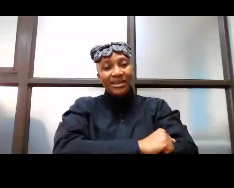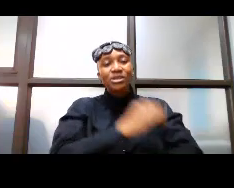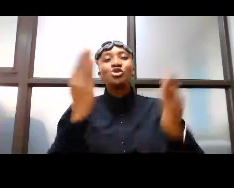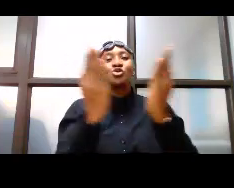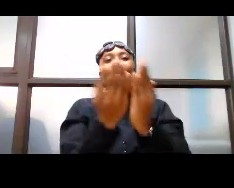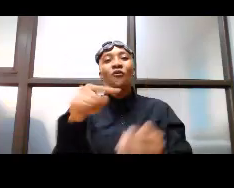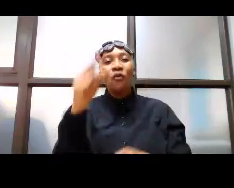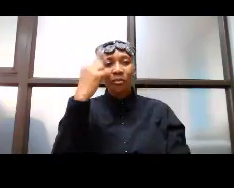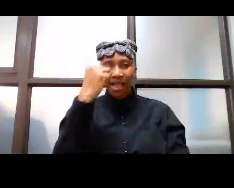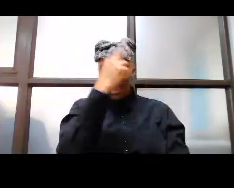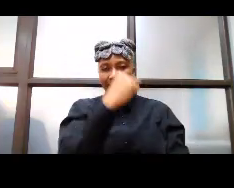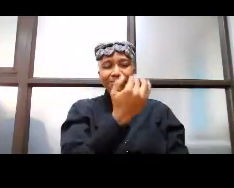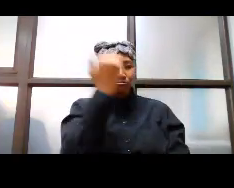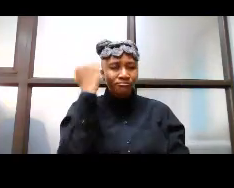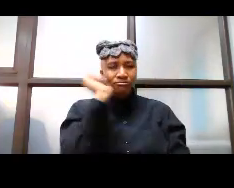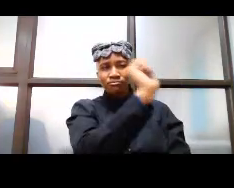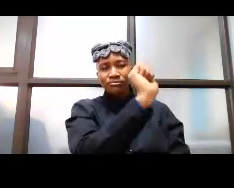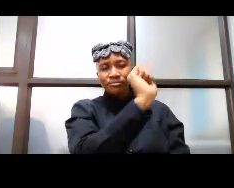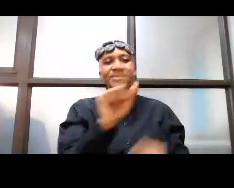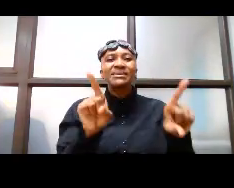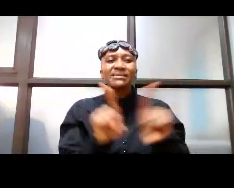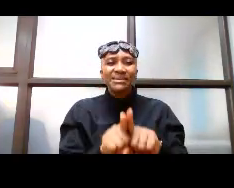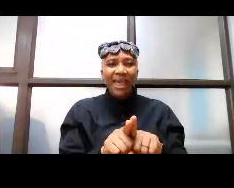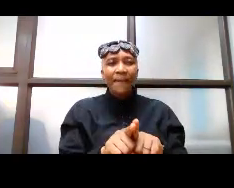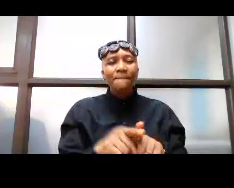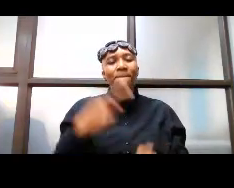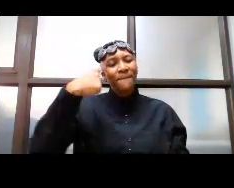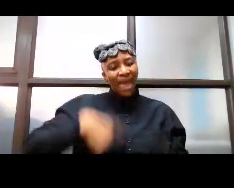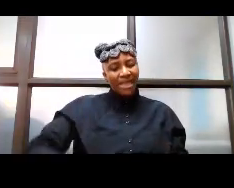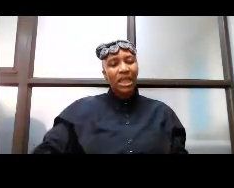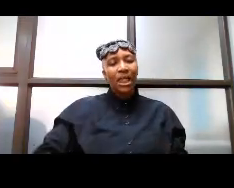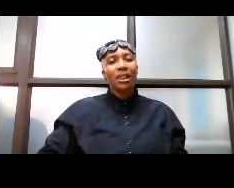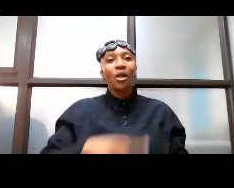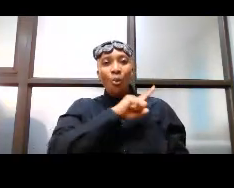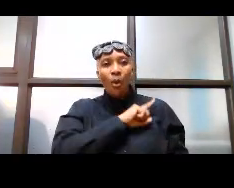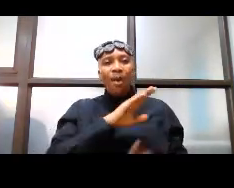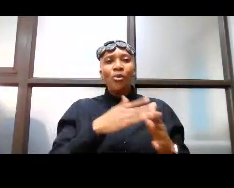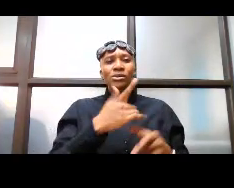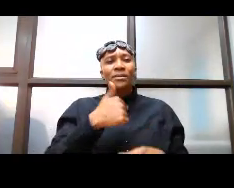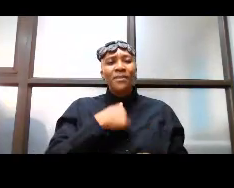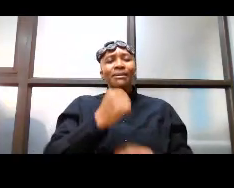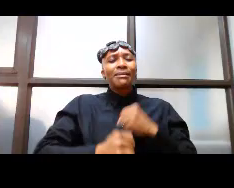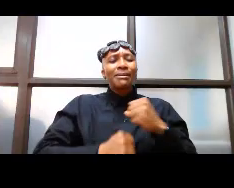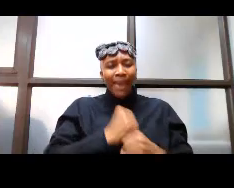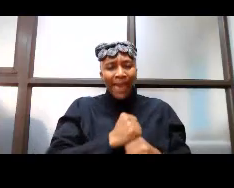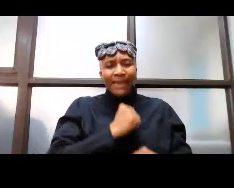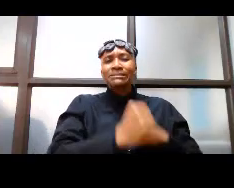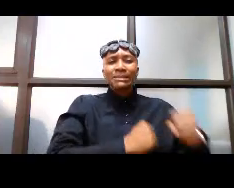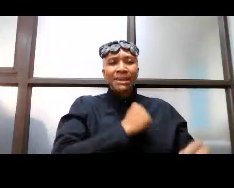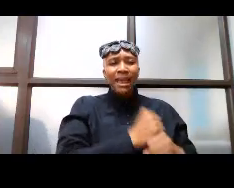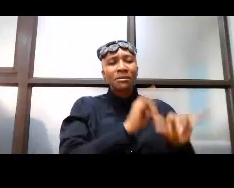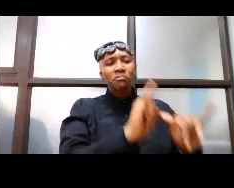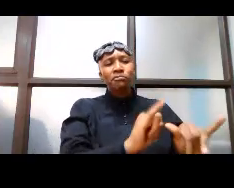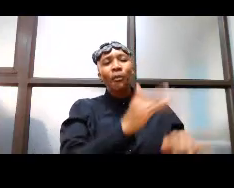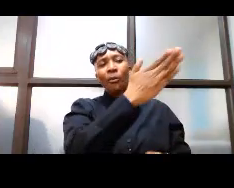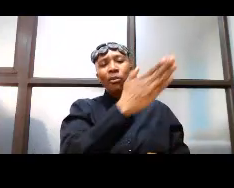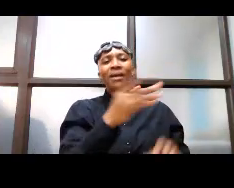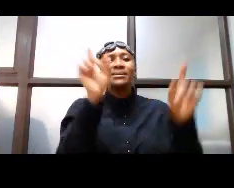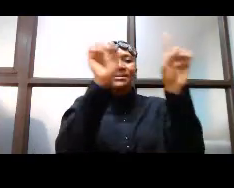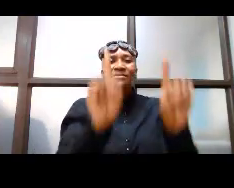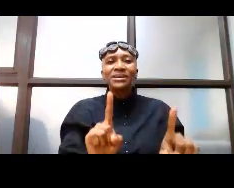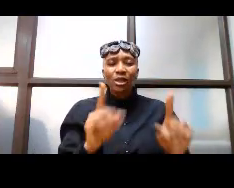blind? It might also be a bit more personal because I spent my entire years at a special school. So what I'll